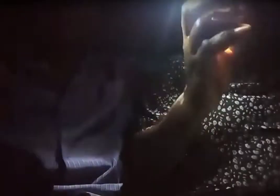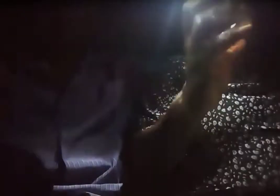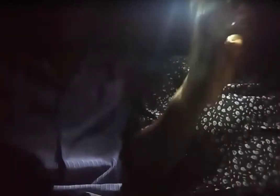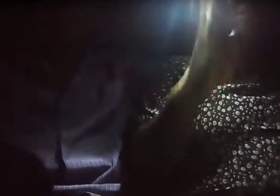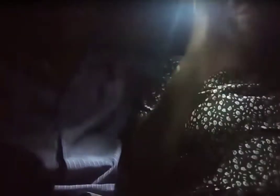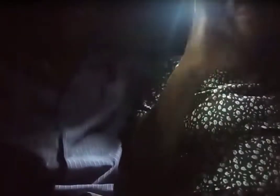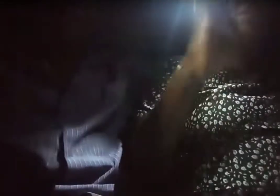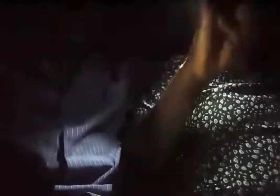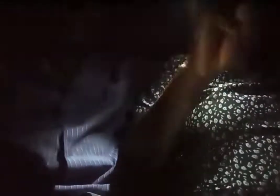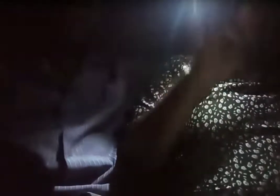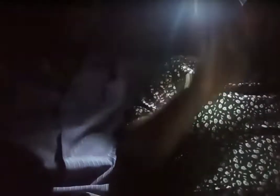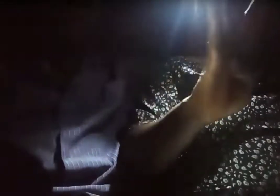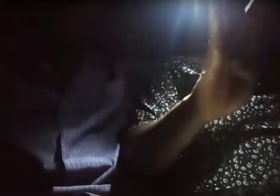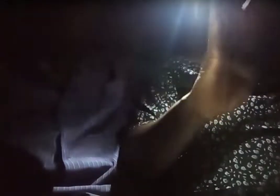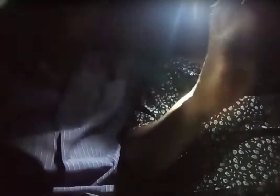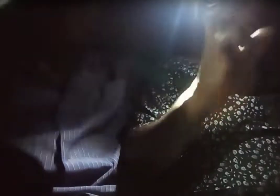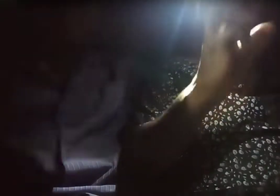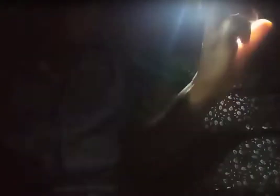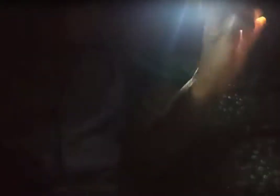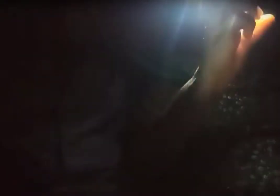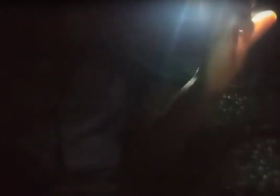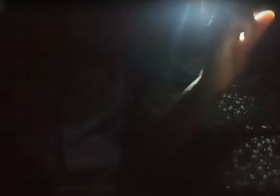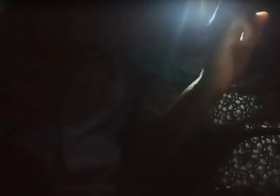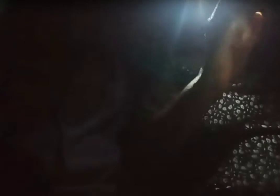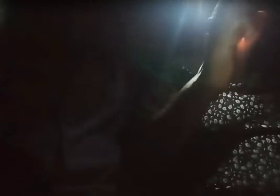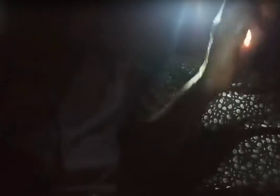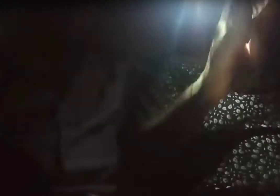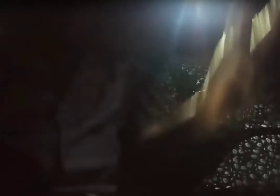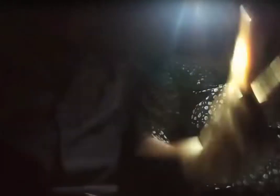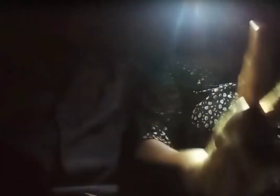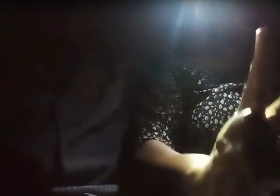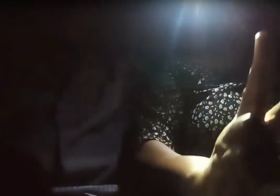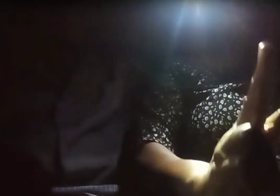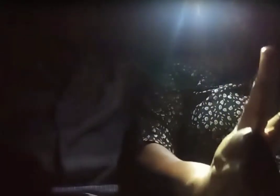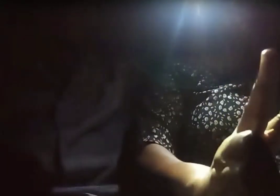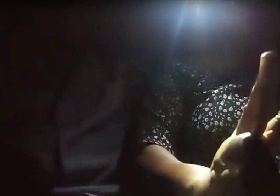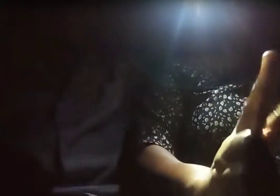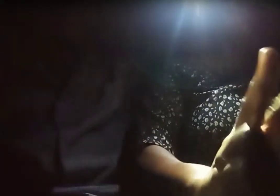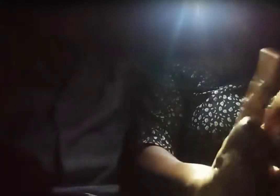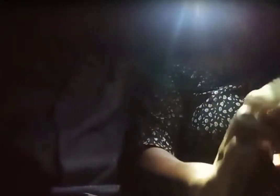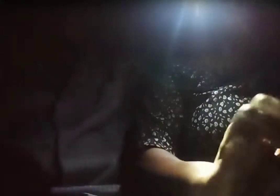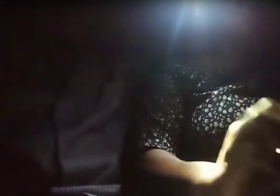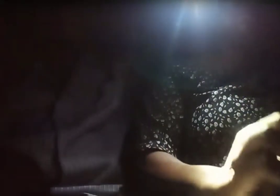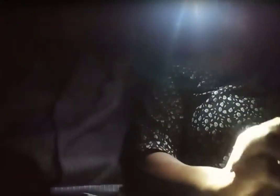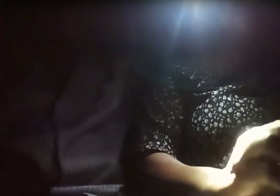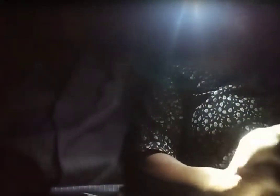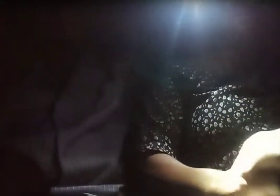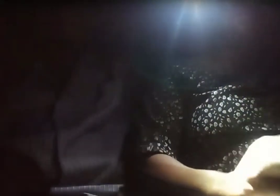2. That is beautiful. So let's go over it one more time so that you can have it fluently.